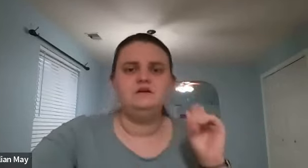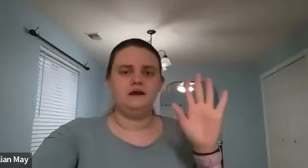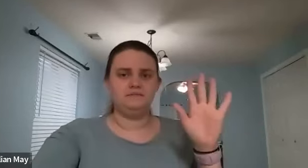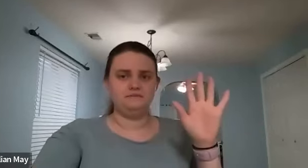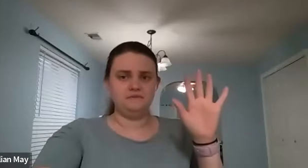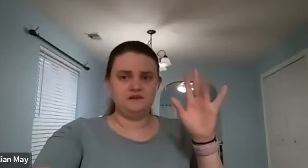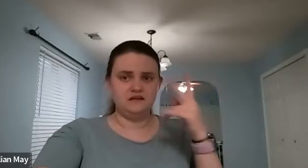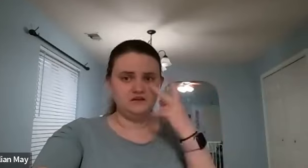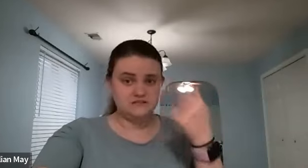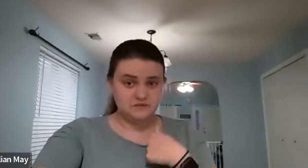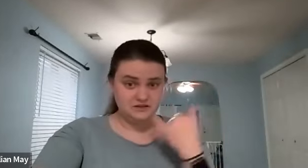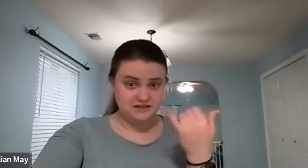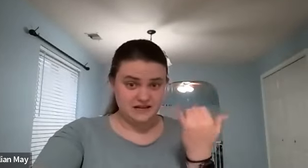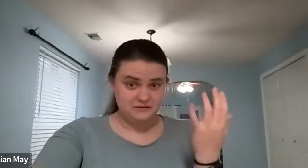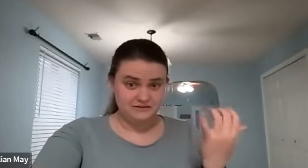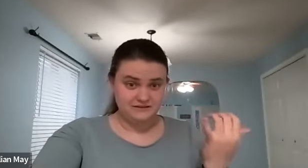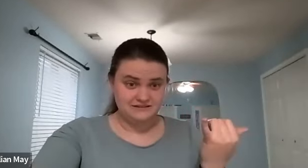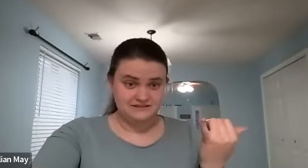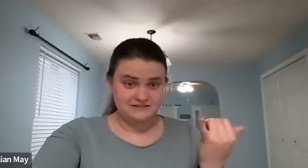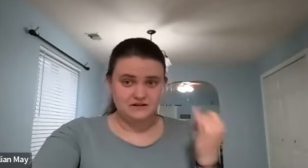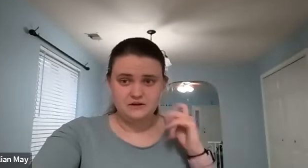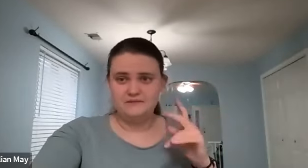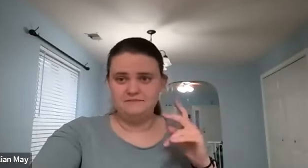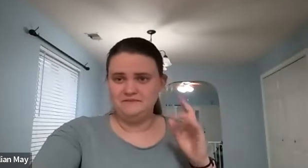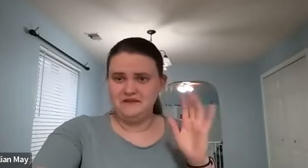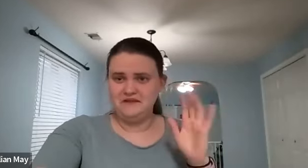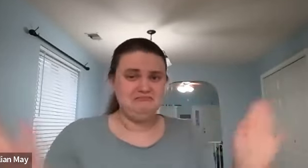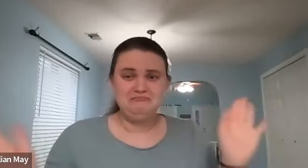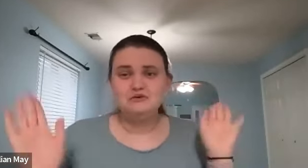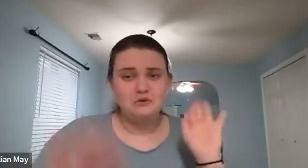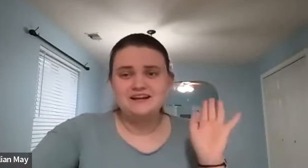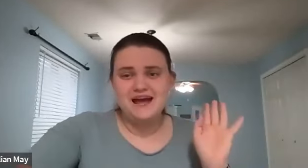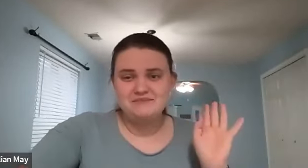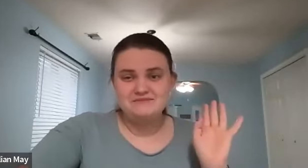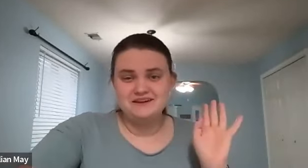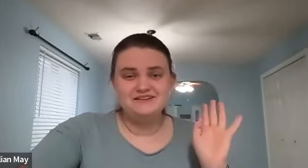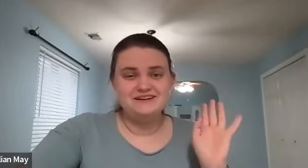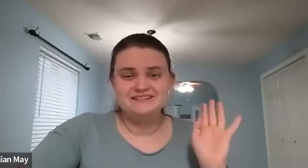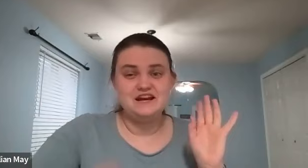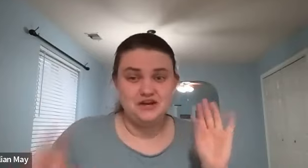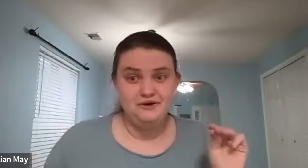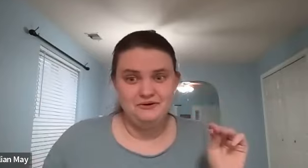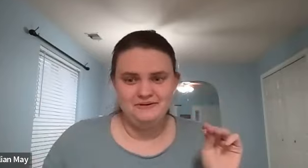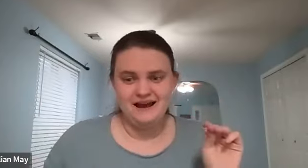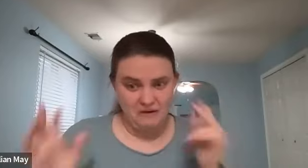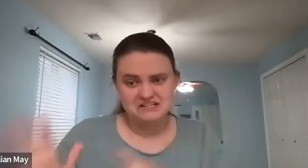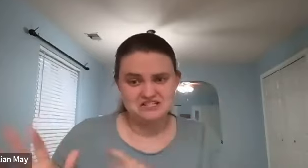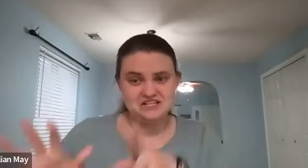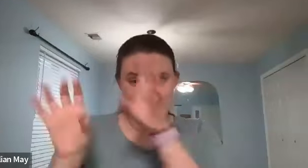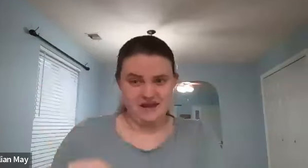Okay, can y'all see me good now? Okay, don't know what happened. My internet decided no. I watched it go down